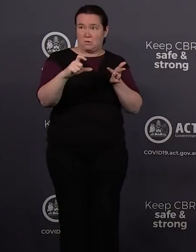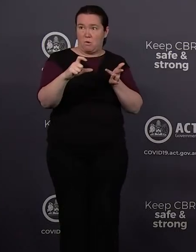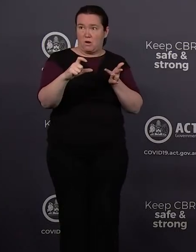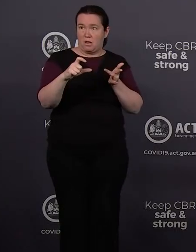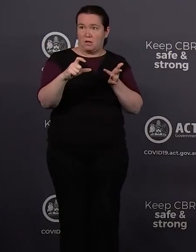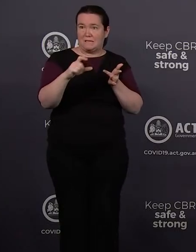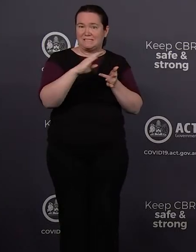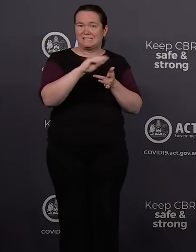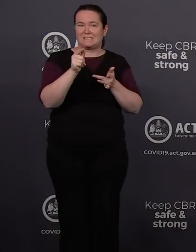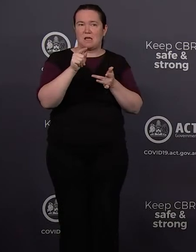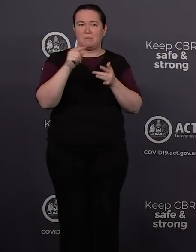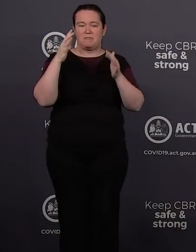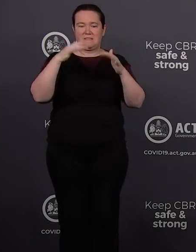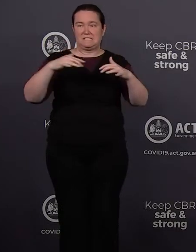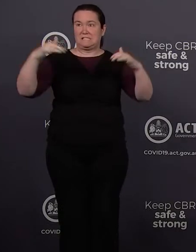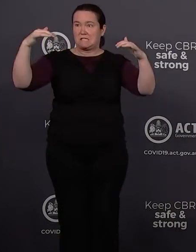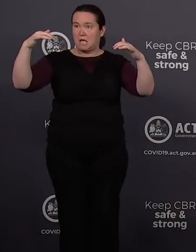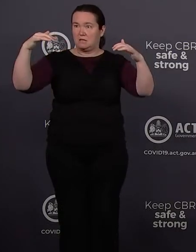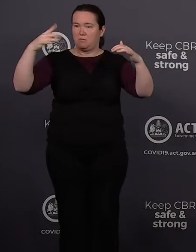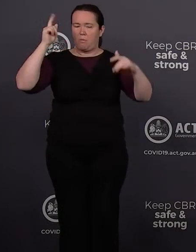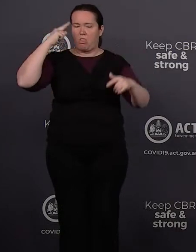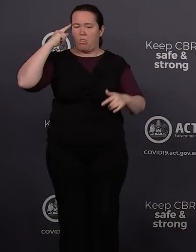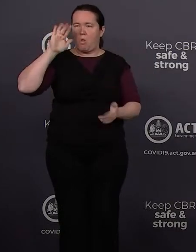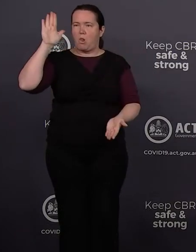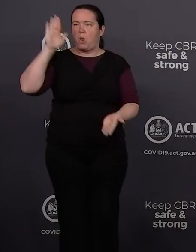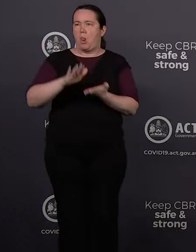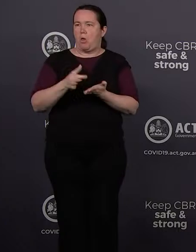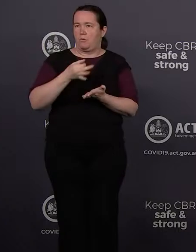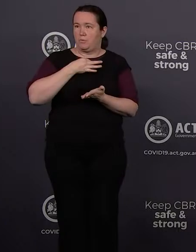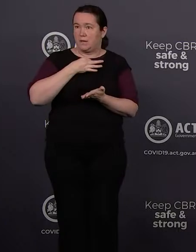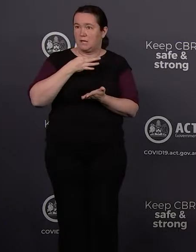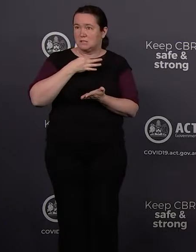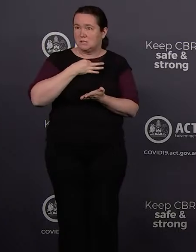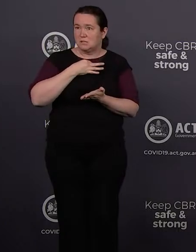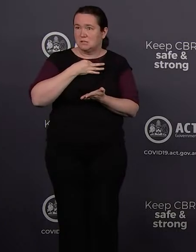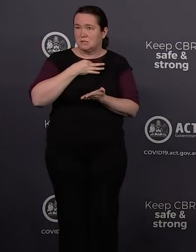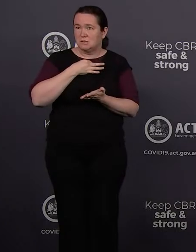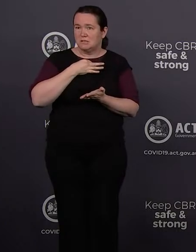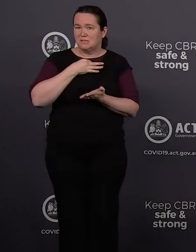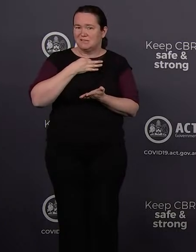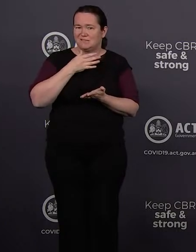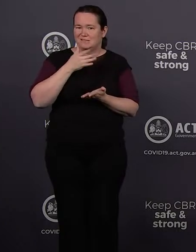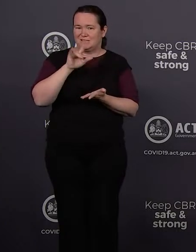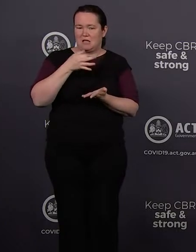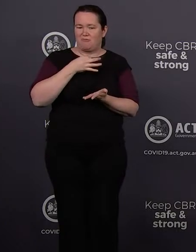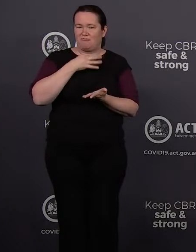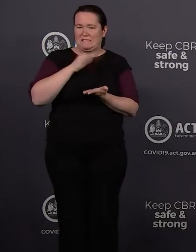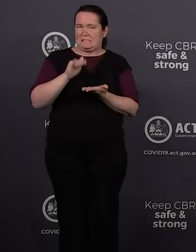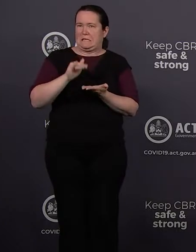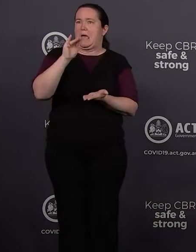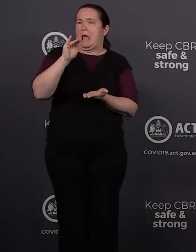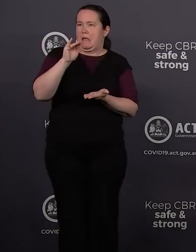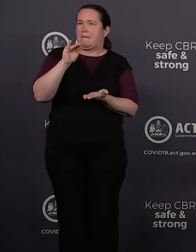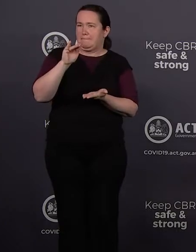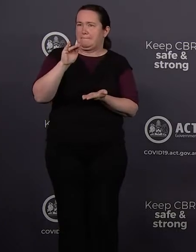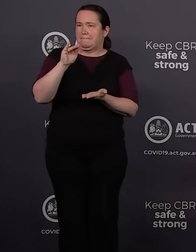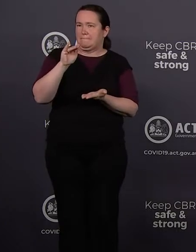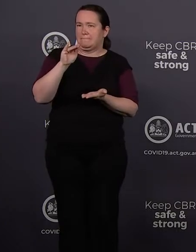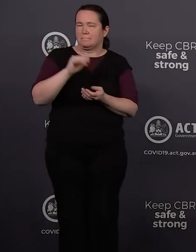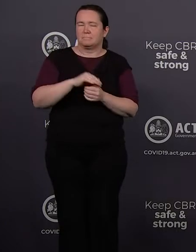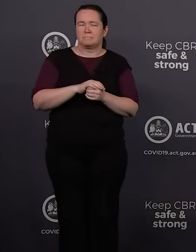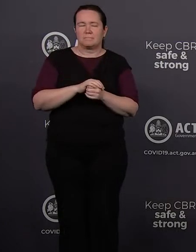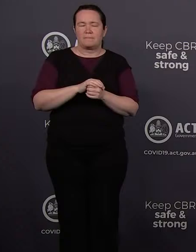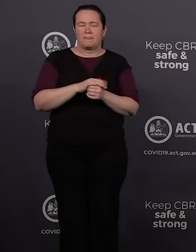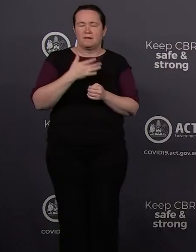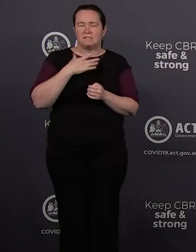outdoor stadiums, which we had always thought were lower risk, as needing to just be increased a little bit in our risk profile. So I think if nothing else,